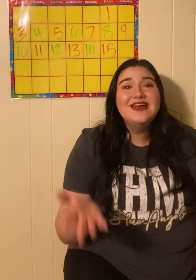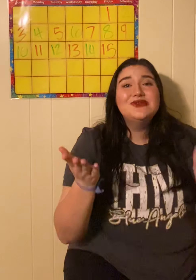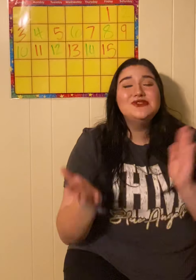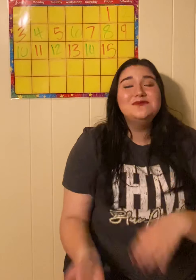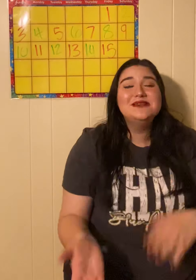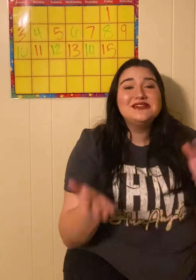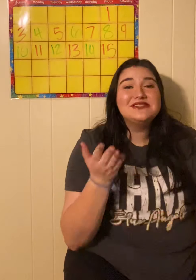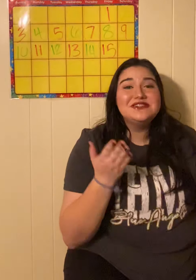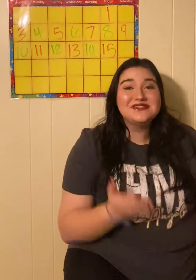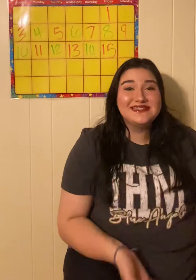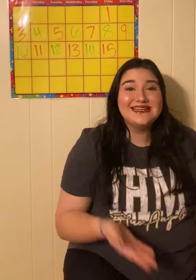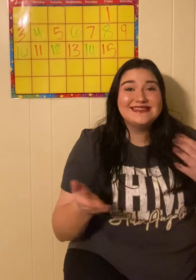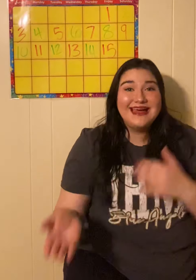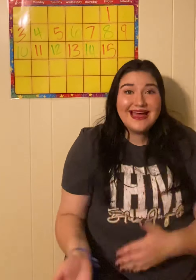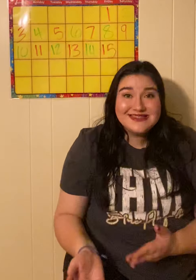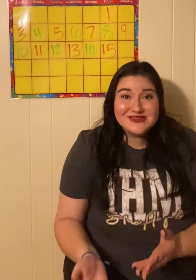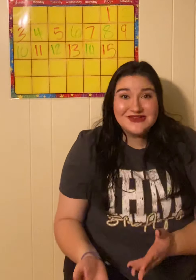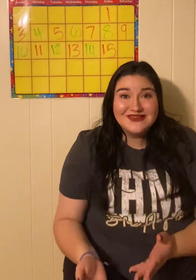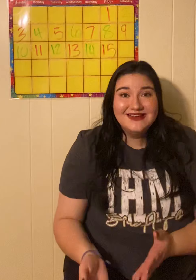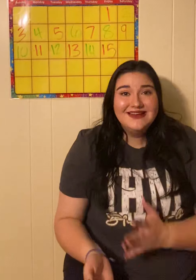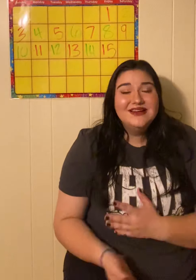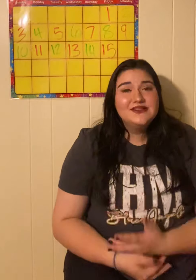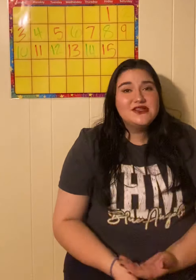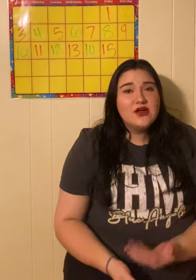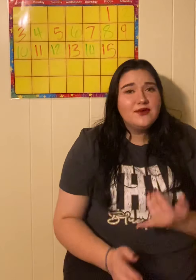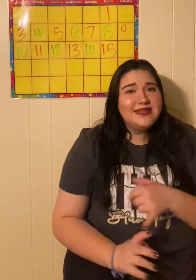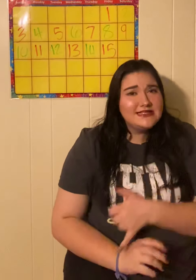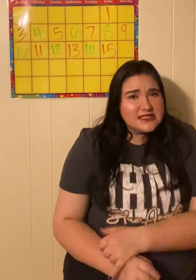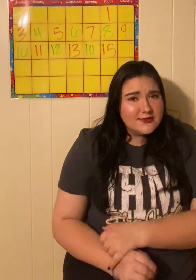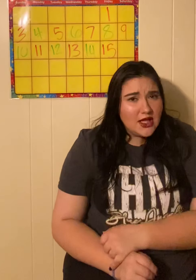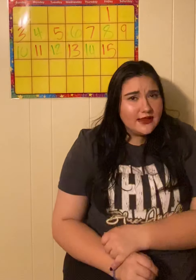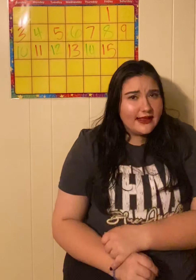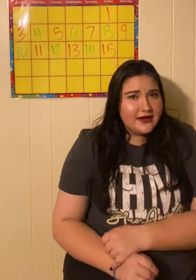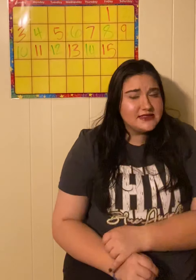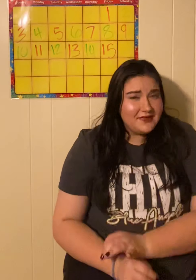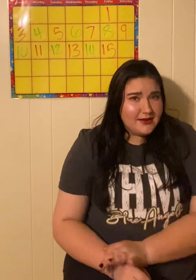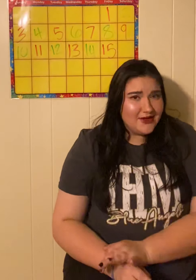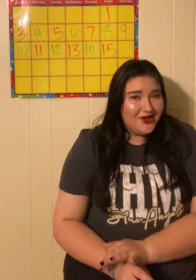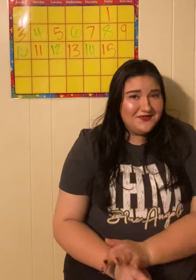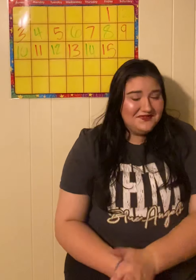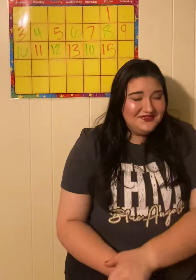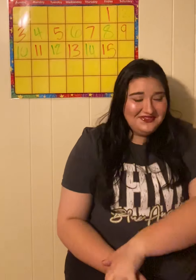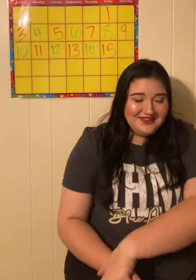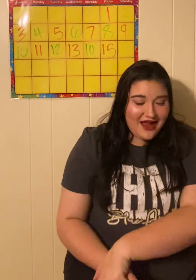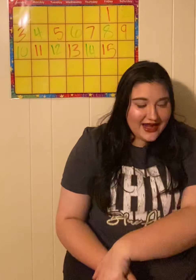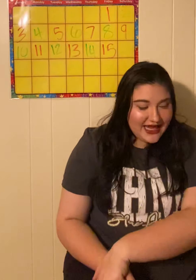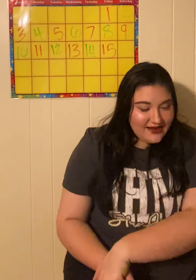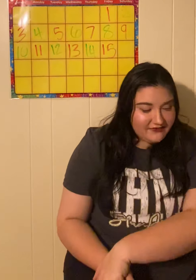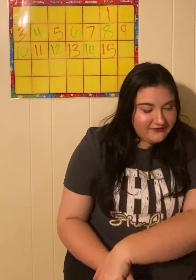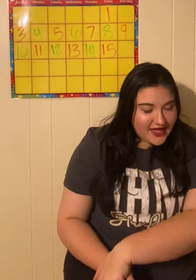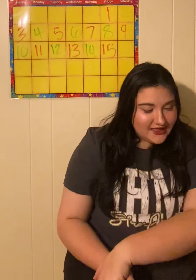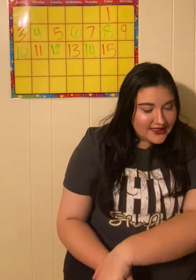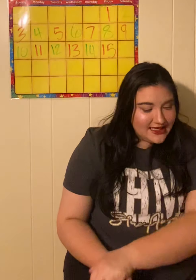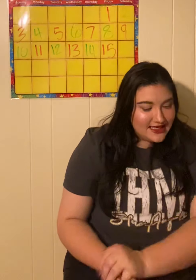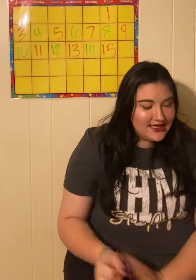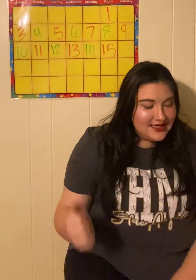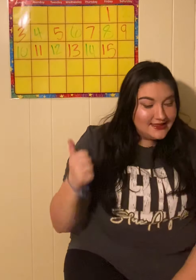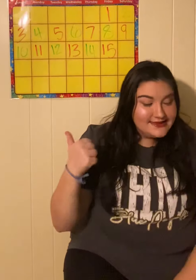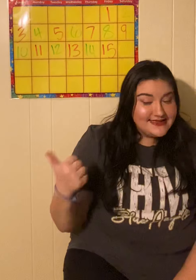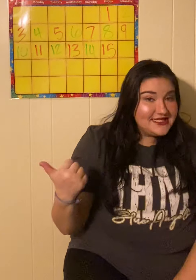to build your sand castle. So the one that doesn't belong there is a baby doll. All right, and finally,